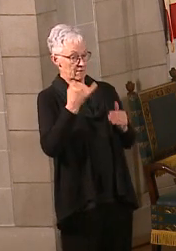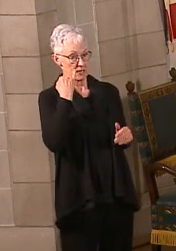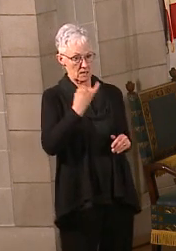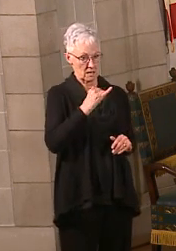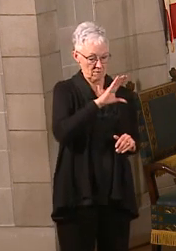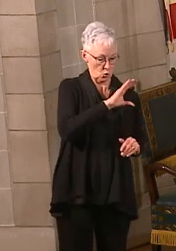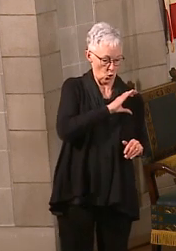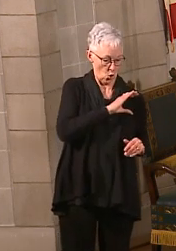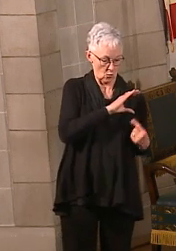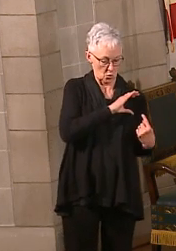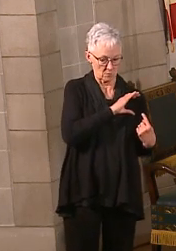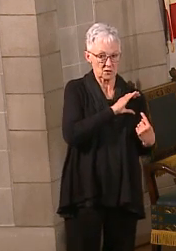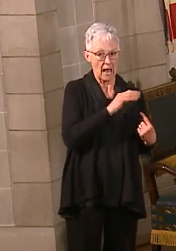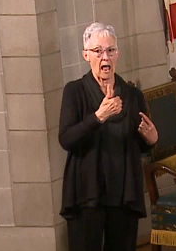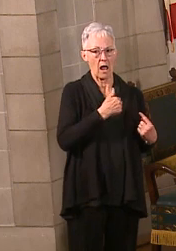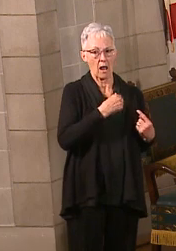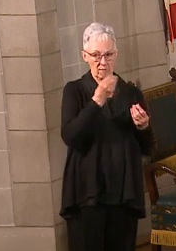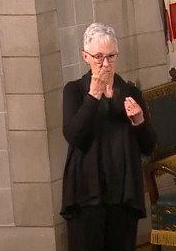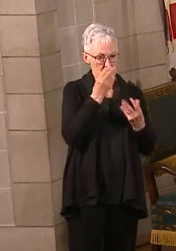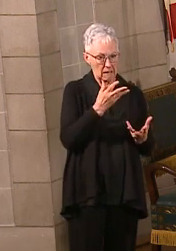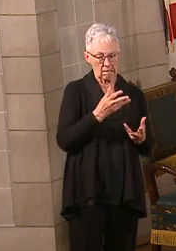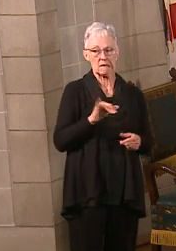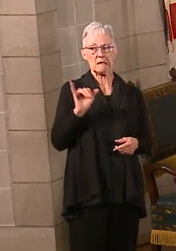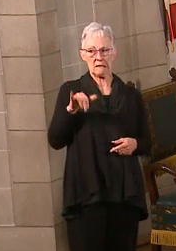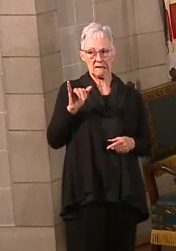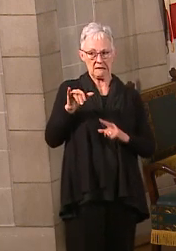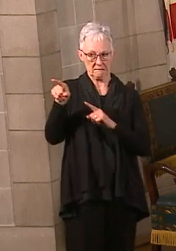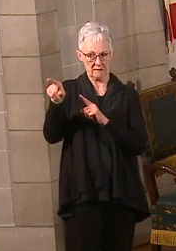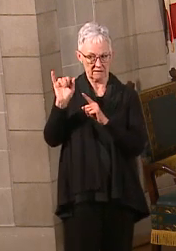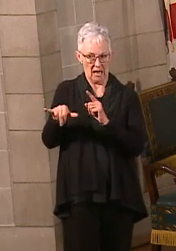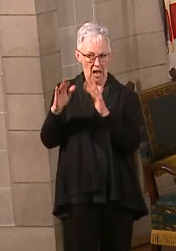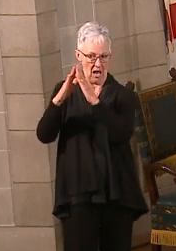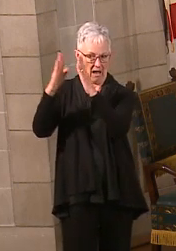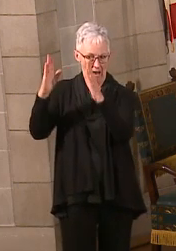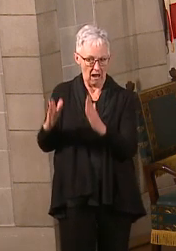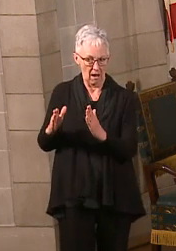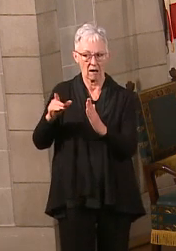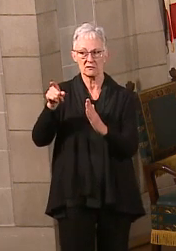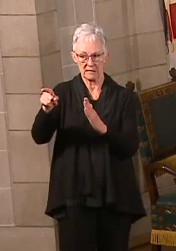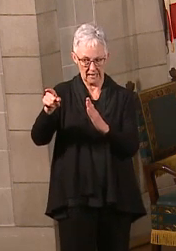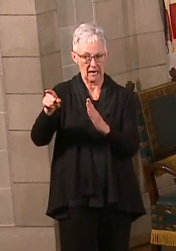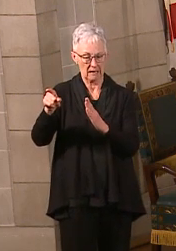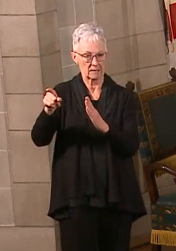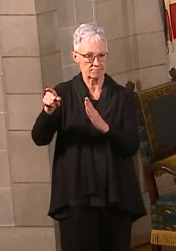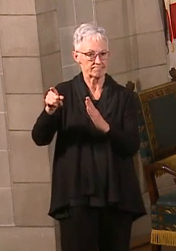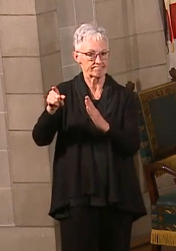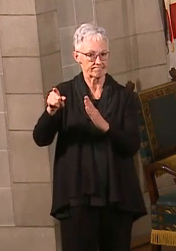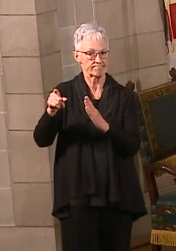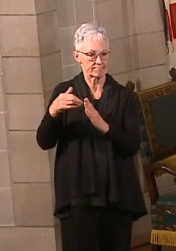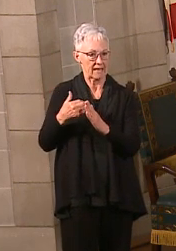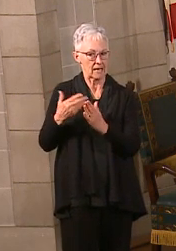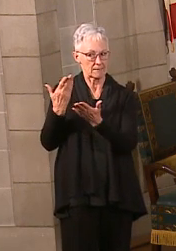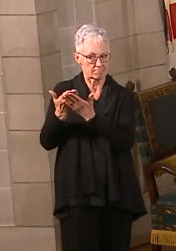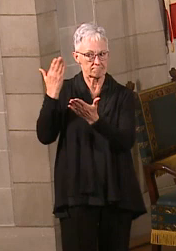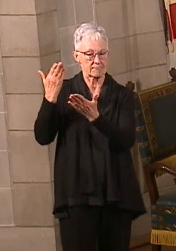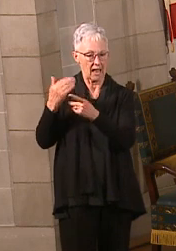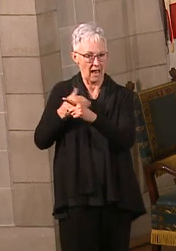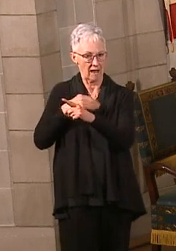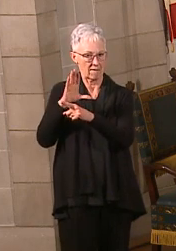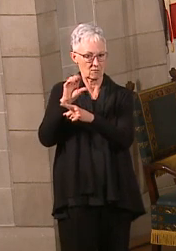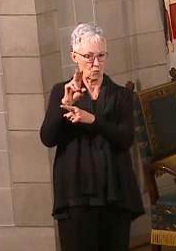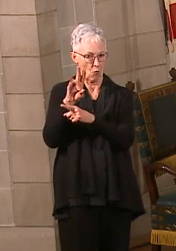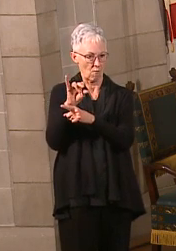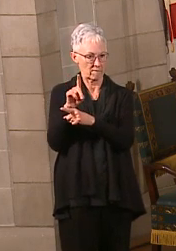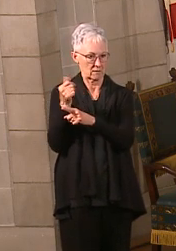enforcement has information on, say, a house where somebody was tested positive, that is no guarantee that the next house that doesn't have